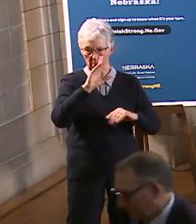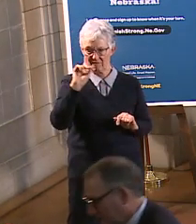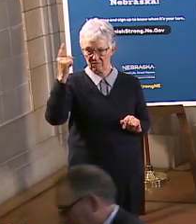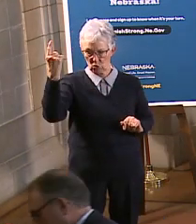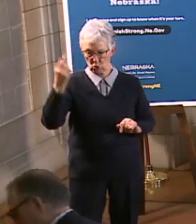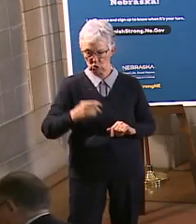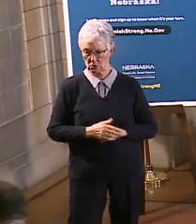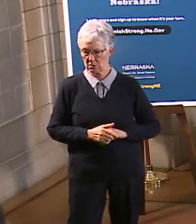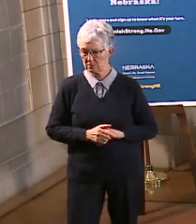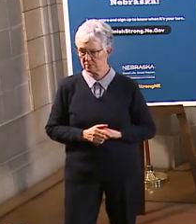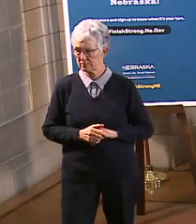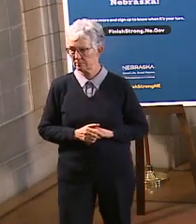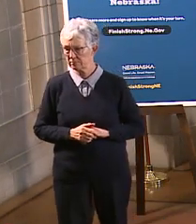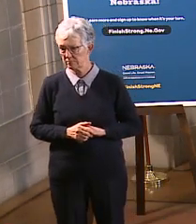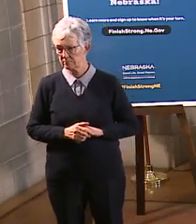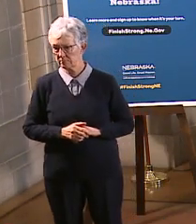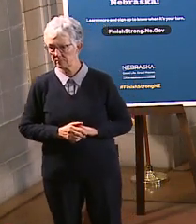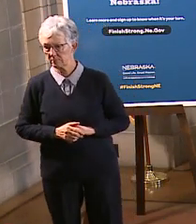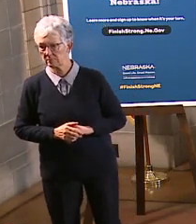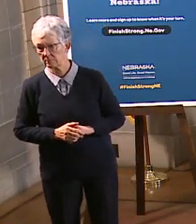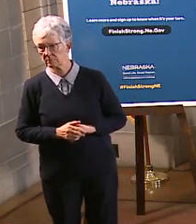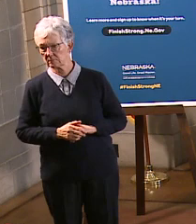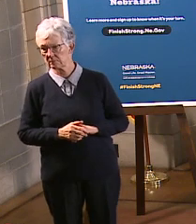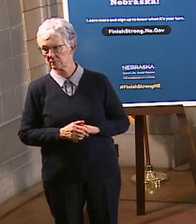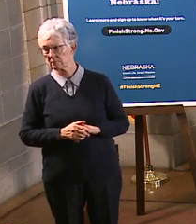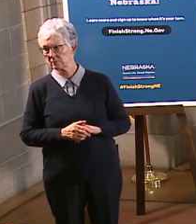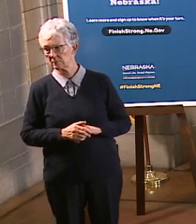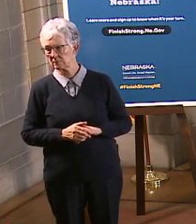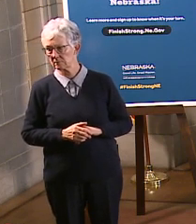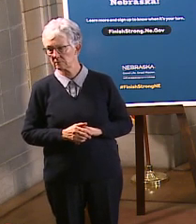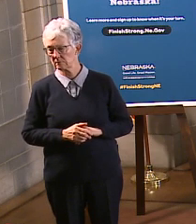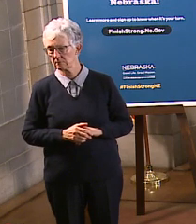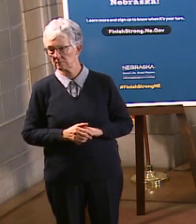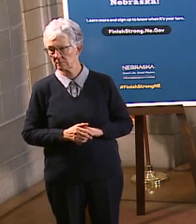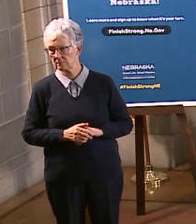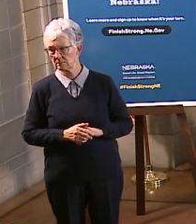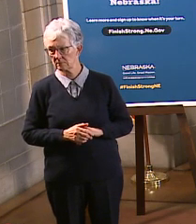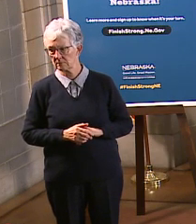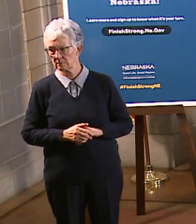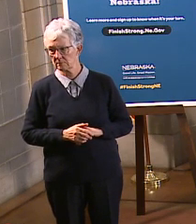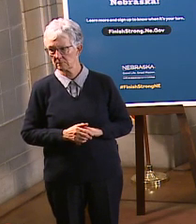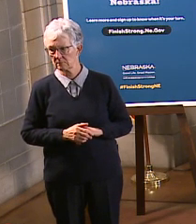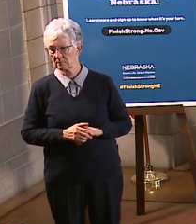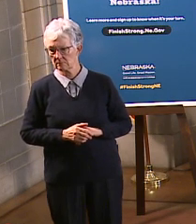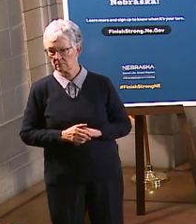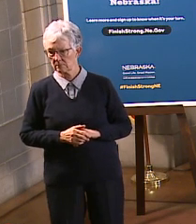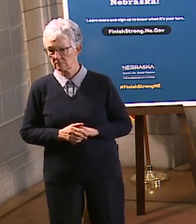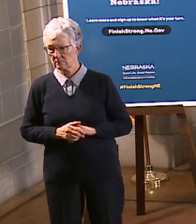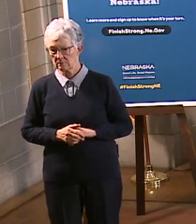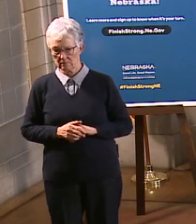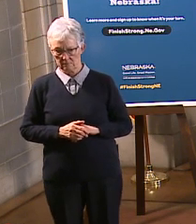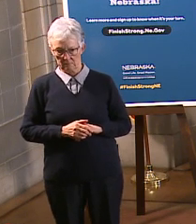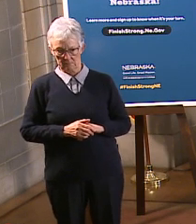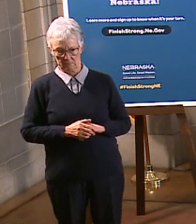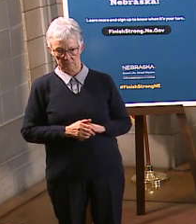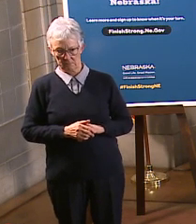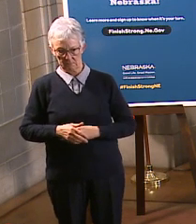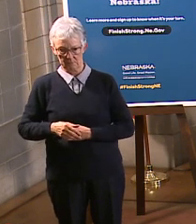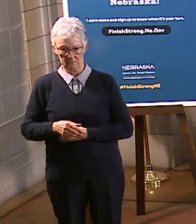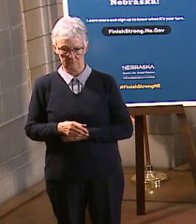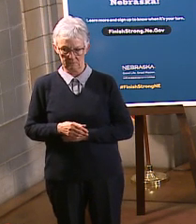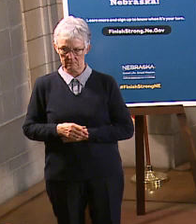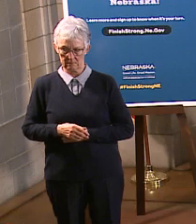Brent's second question is, HHS data shows the federal pharmacy program is lagging behind the state in the percentage of doses it's